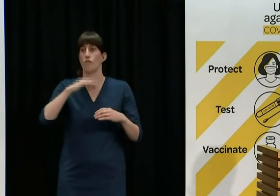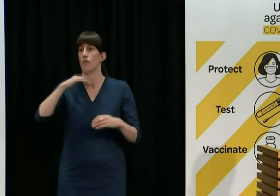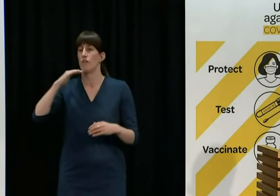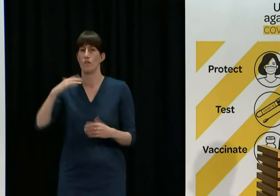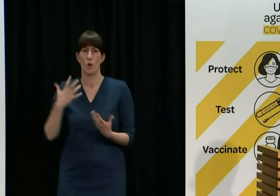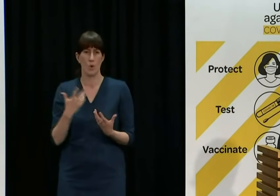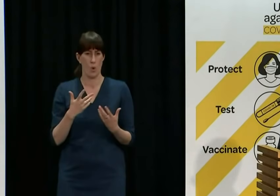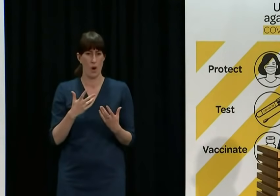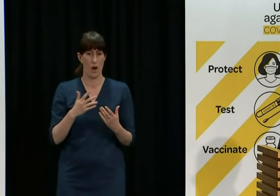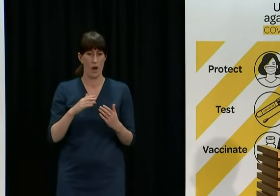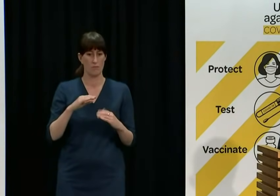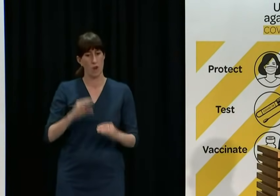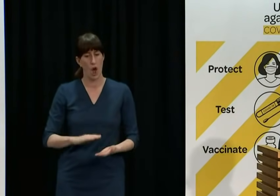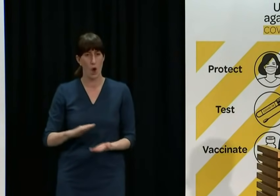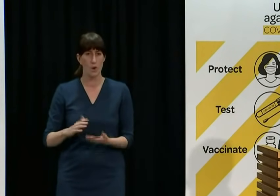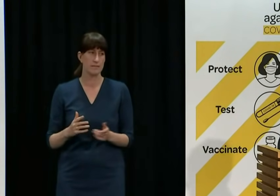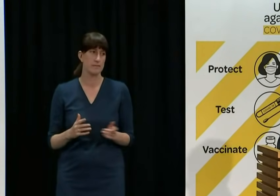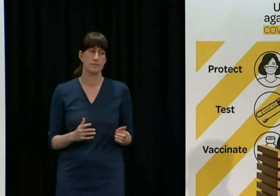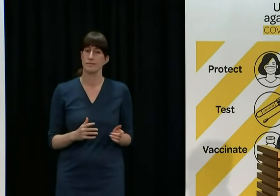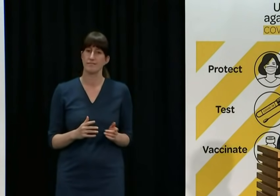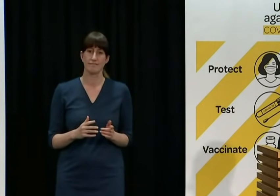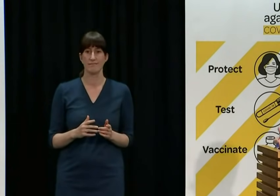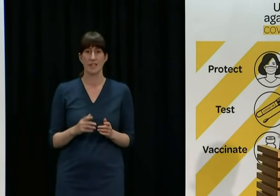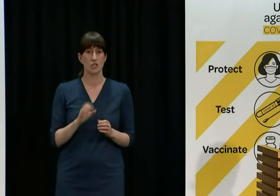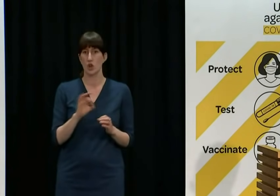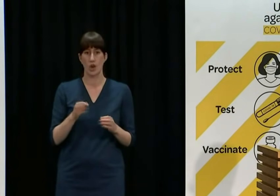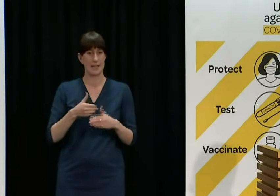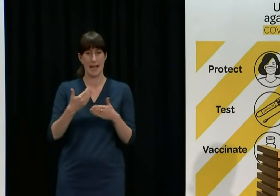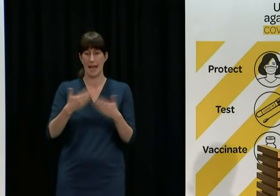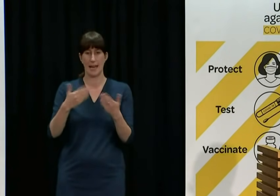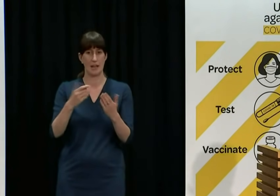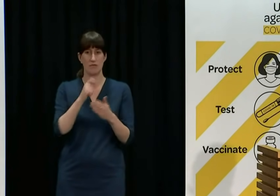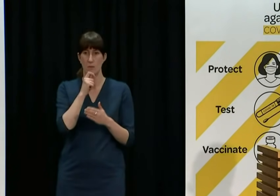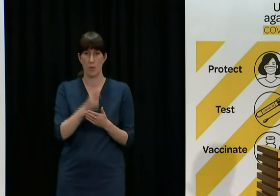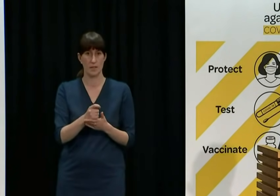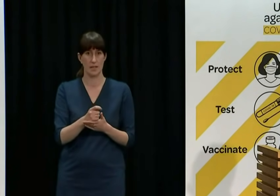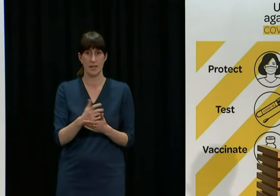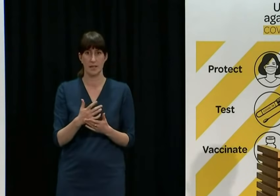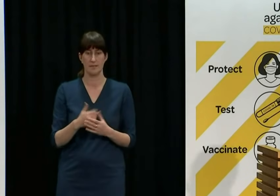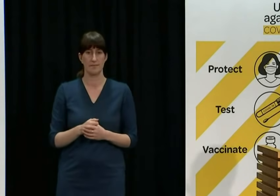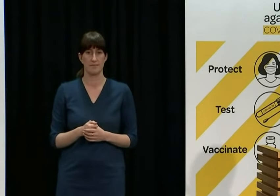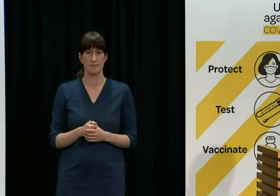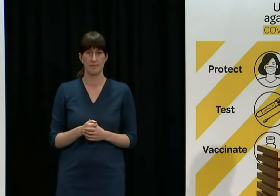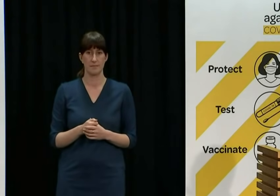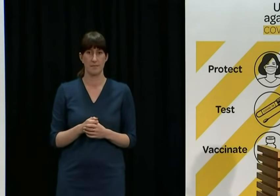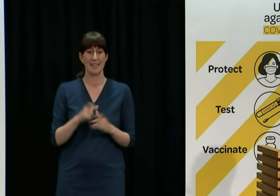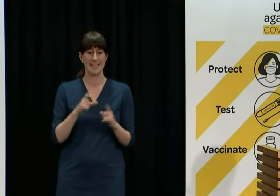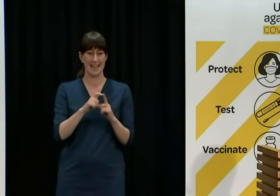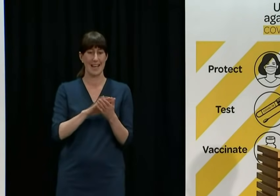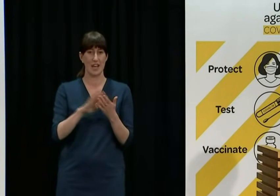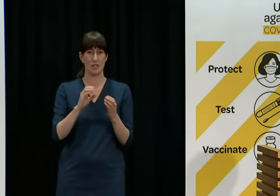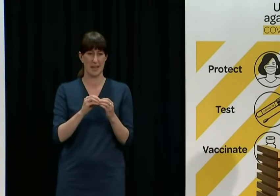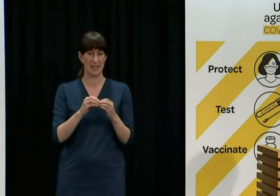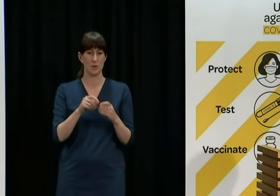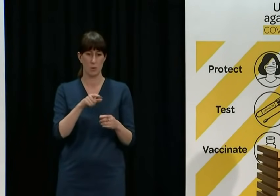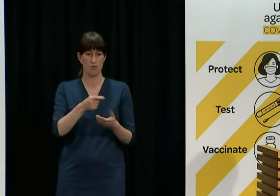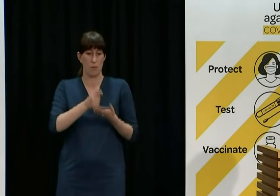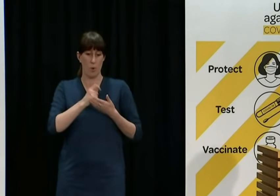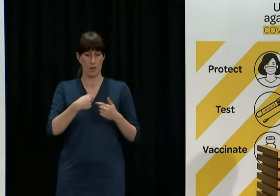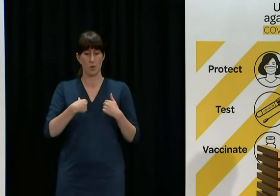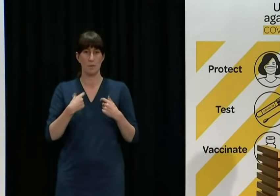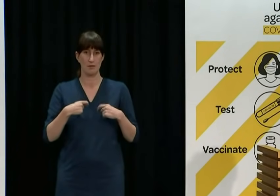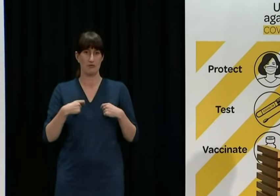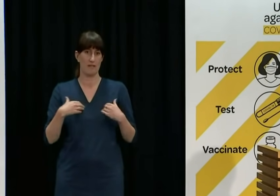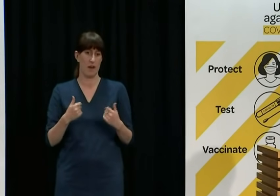is our daily occupancy, hospital, ICU bed and ventilator use across the country that we provide DHB by DHB. Sorry. Minister, there's